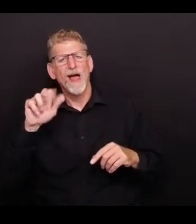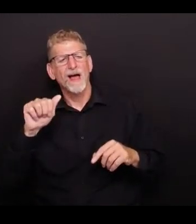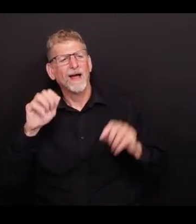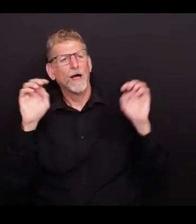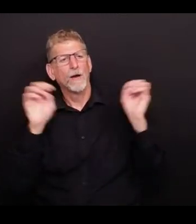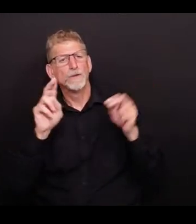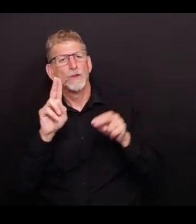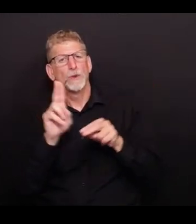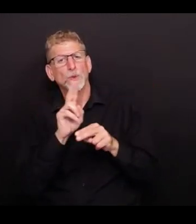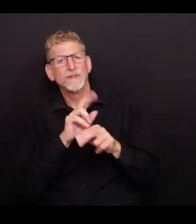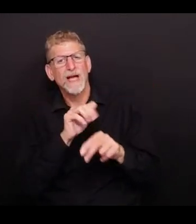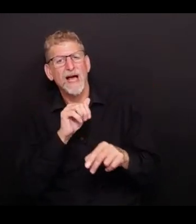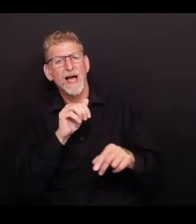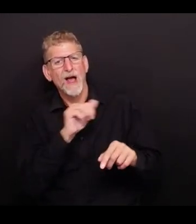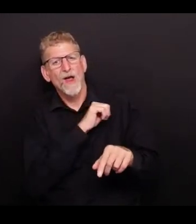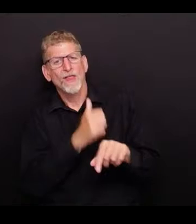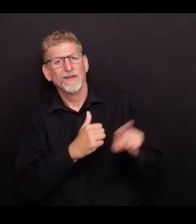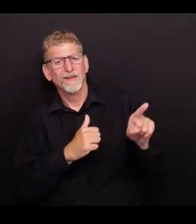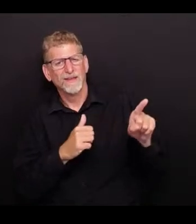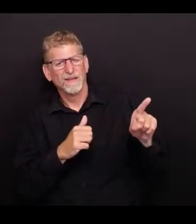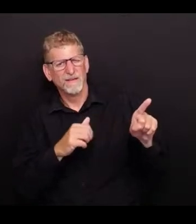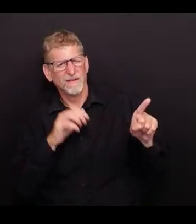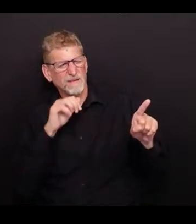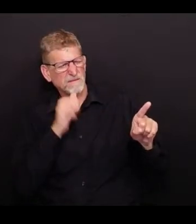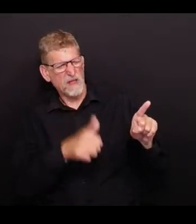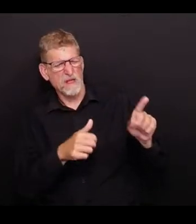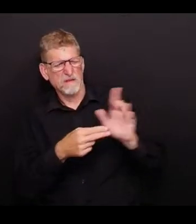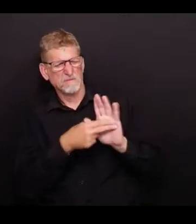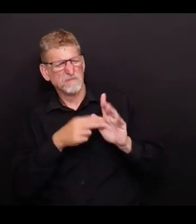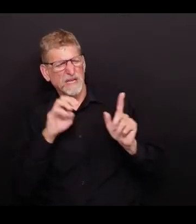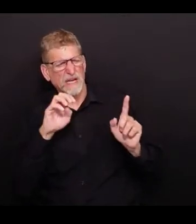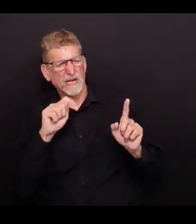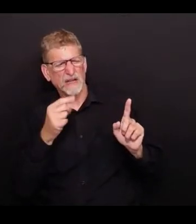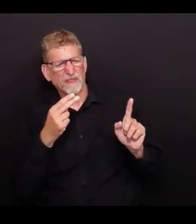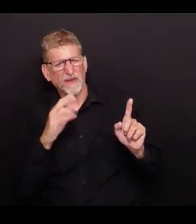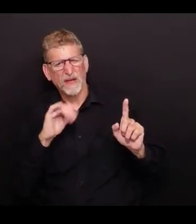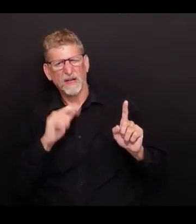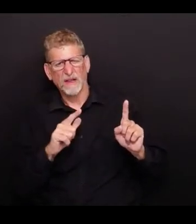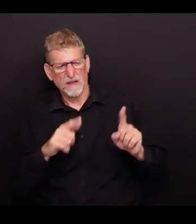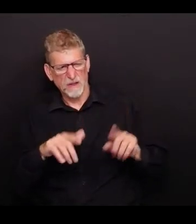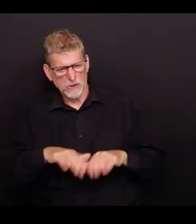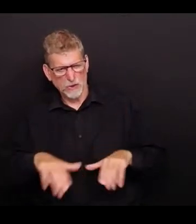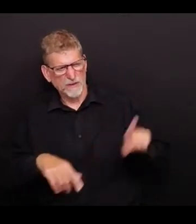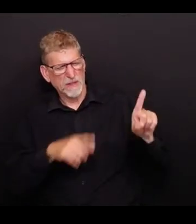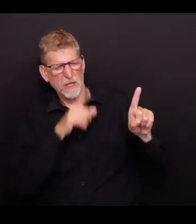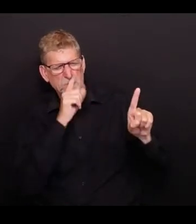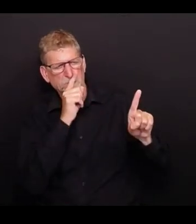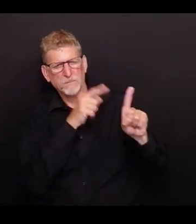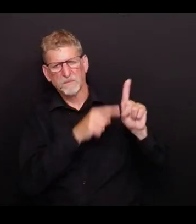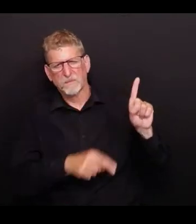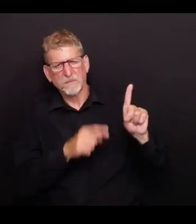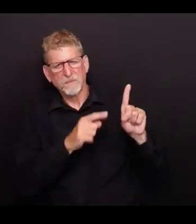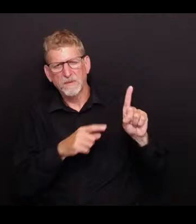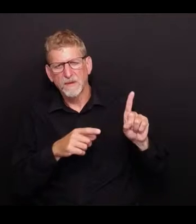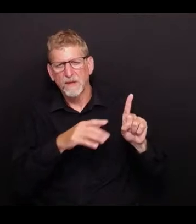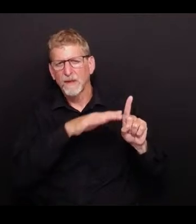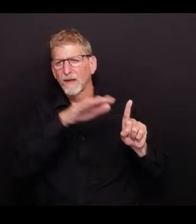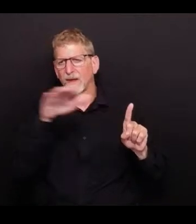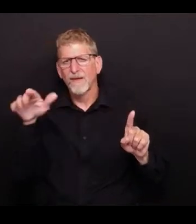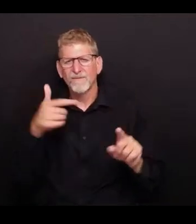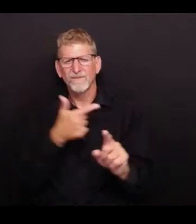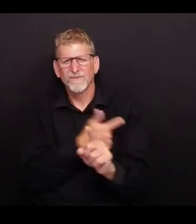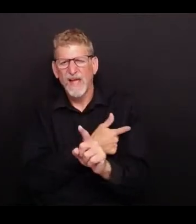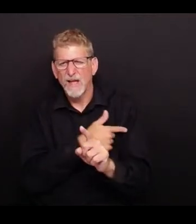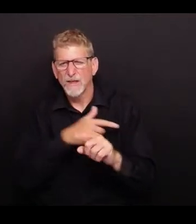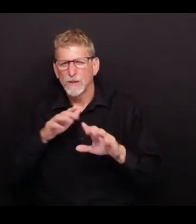give these vaccines to children and that it should be prohibited from giving the vaccines to children. I just wanted to